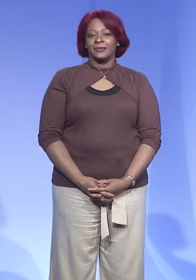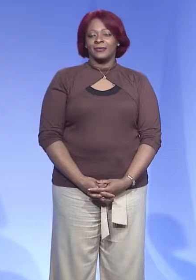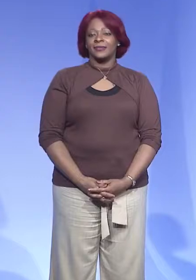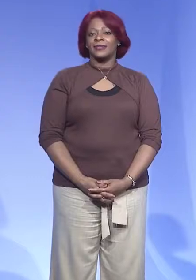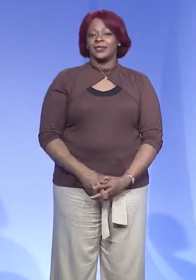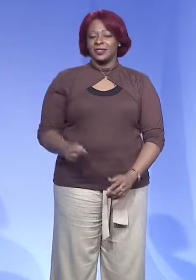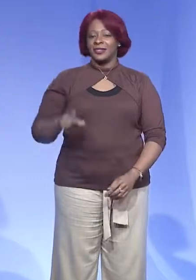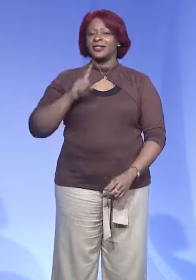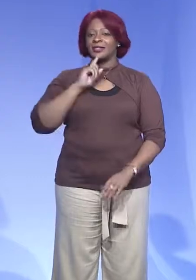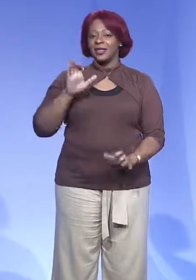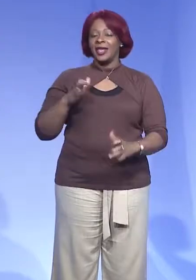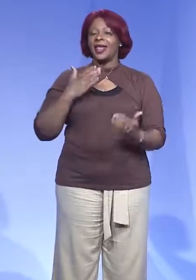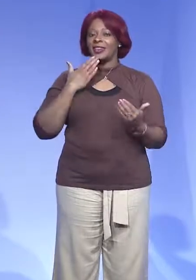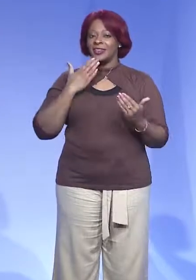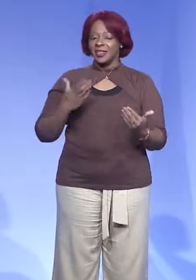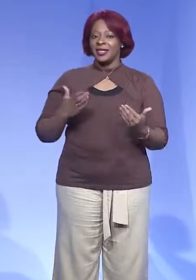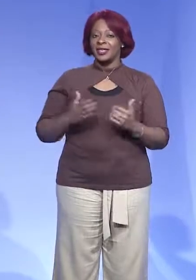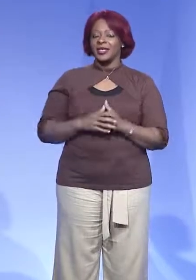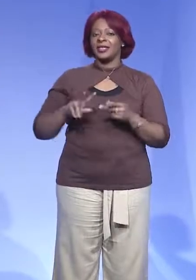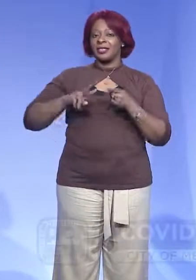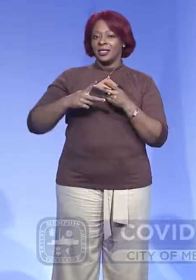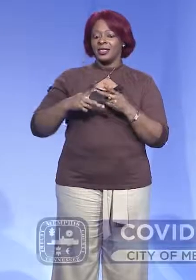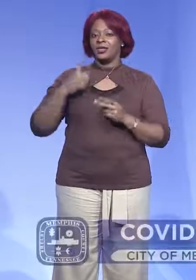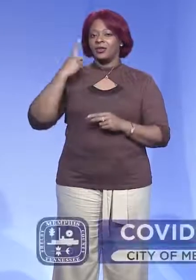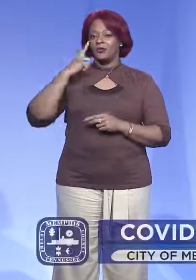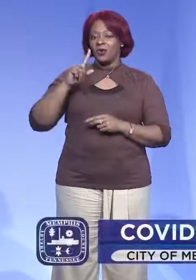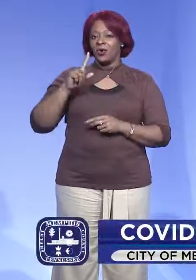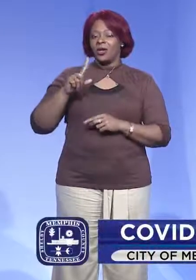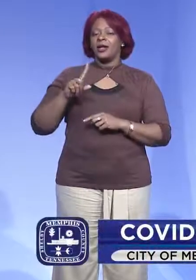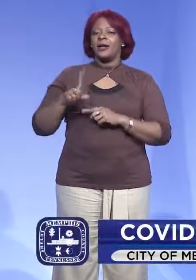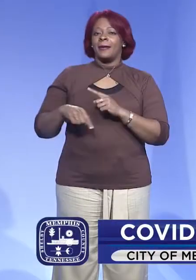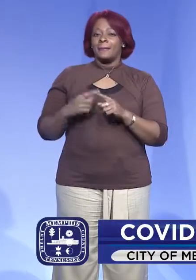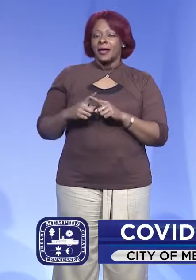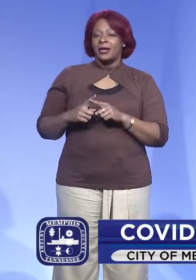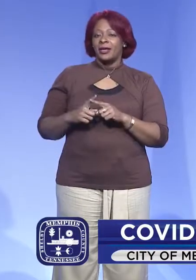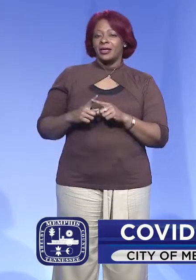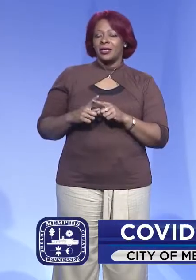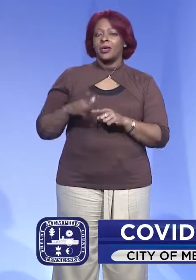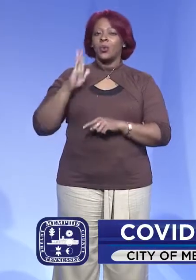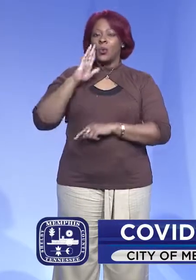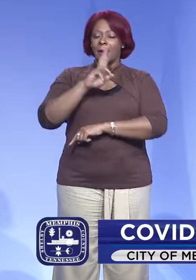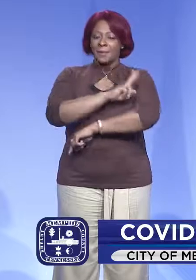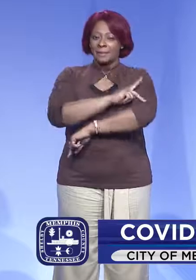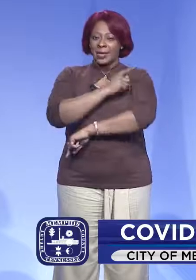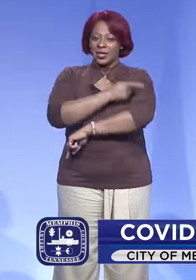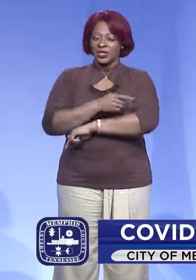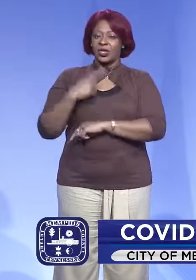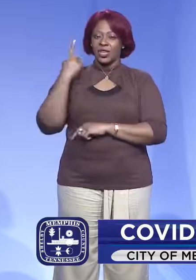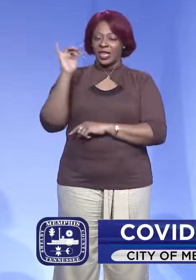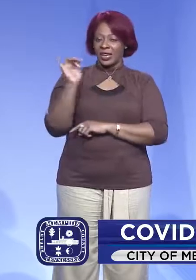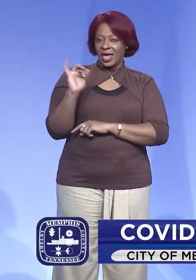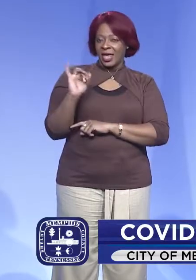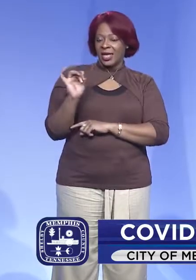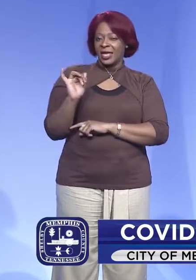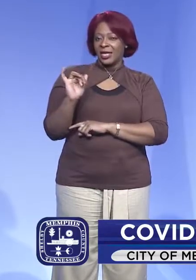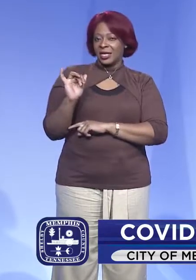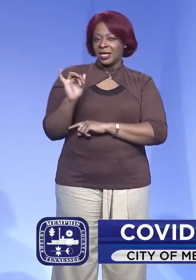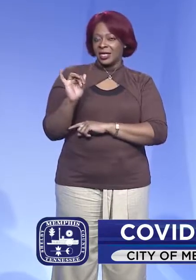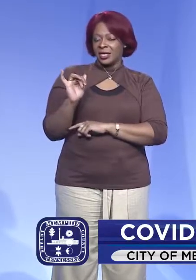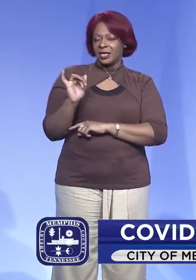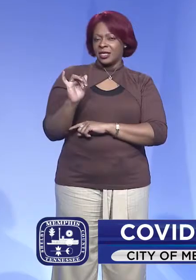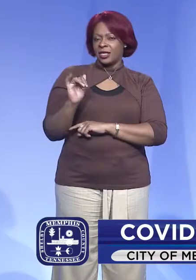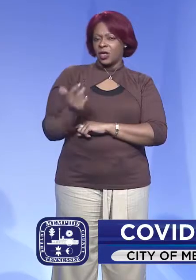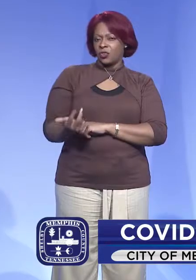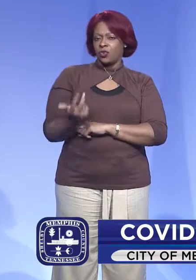Yeah, it certainly does. Thank you. My second question is just about locations. You know, it looks like those